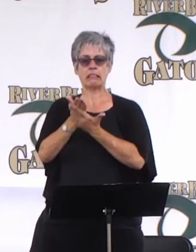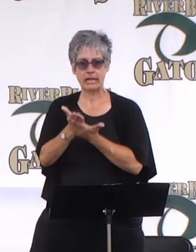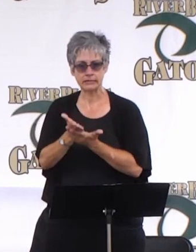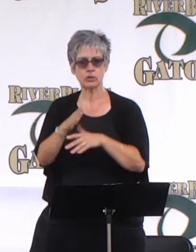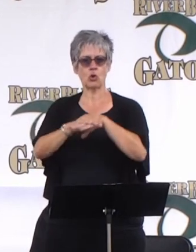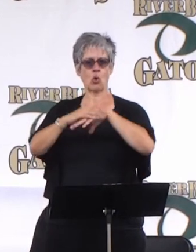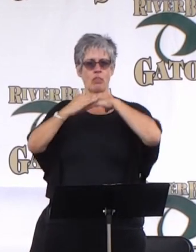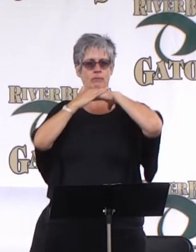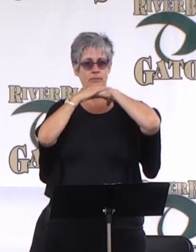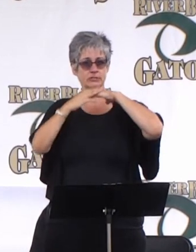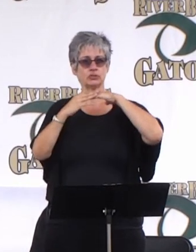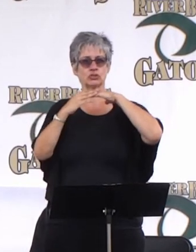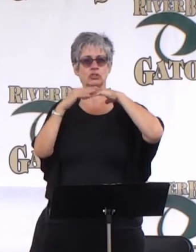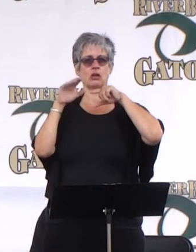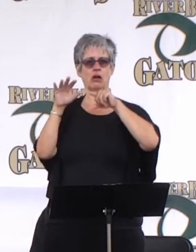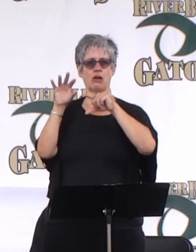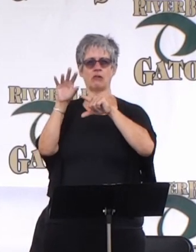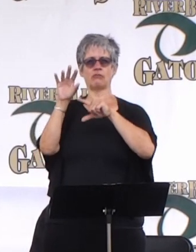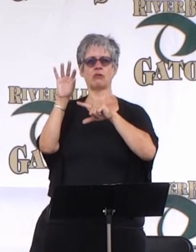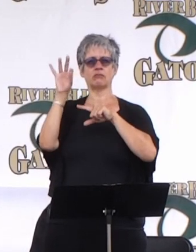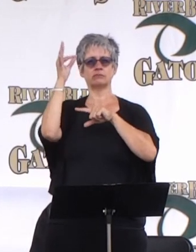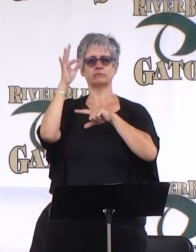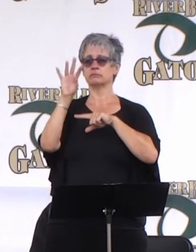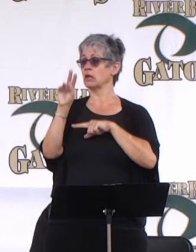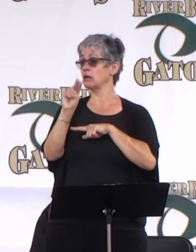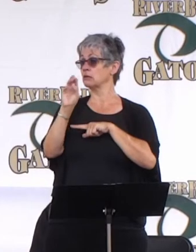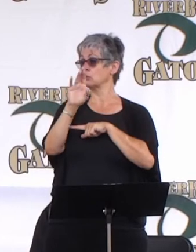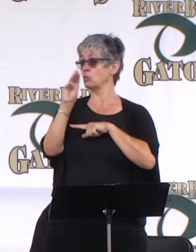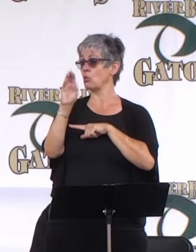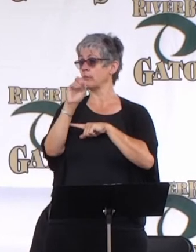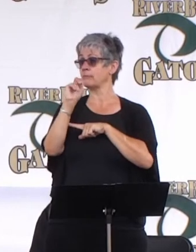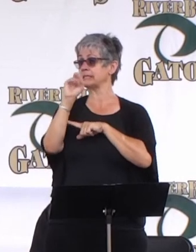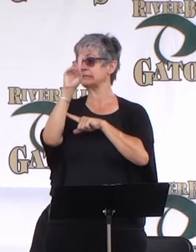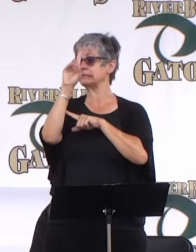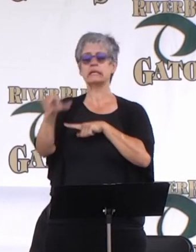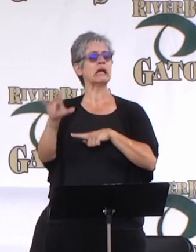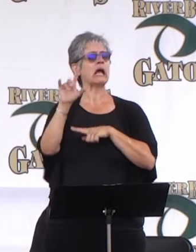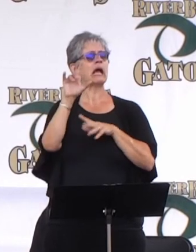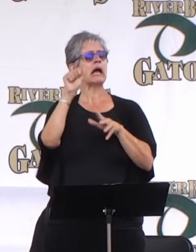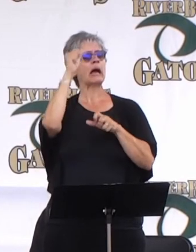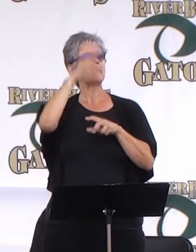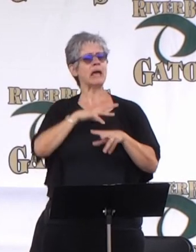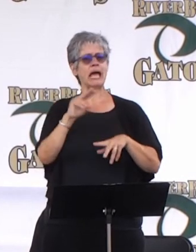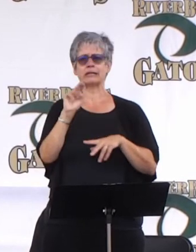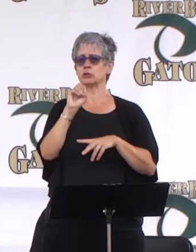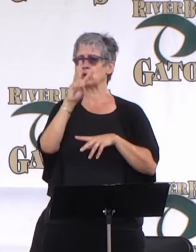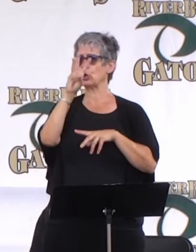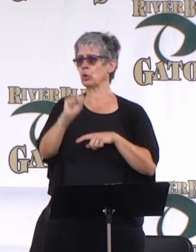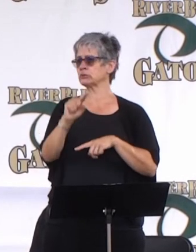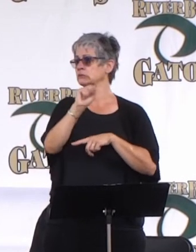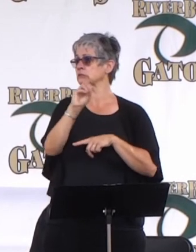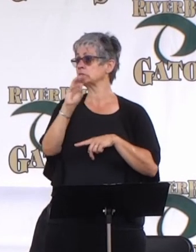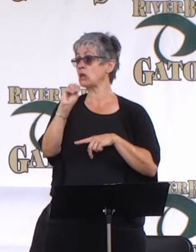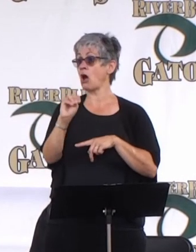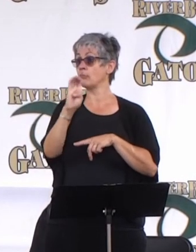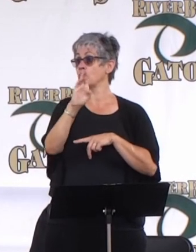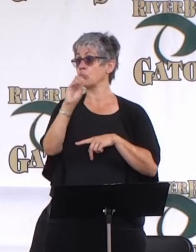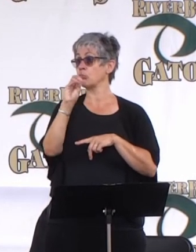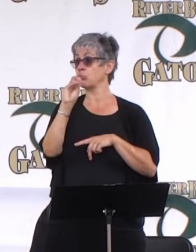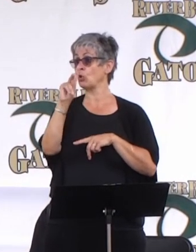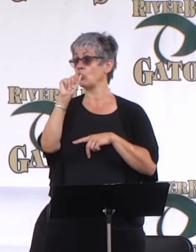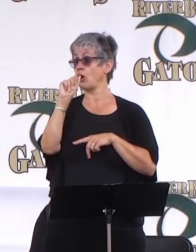Jackie Robinson. Tom Brokaw said, "It is, I believe, the greatest generation any society has ever